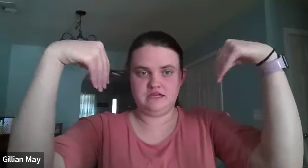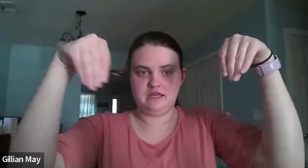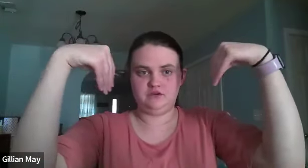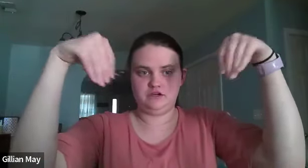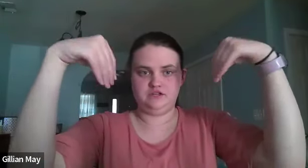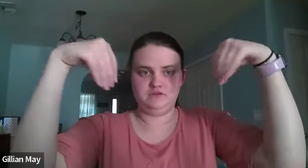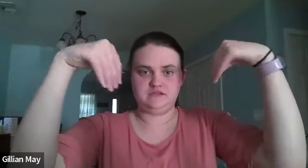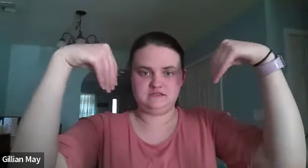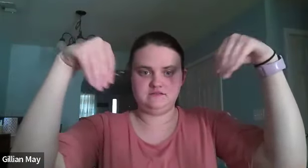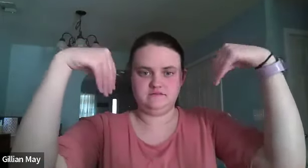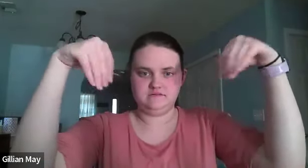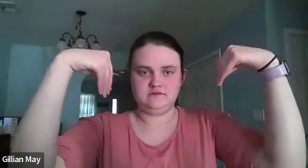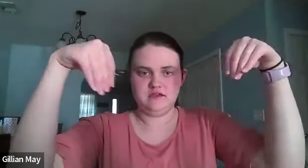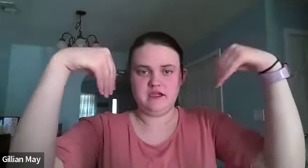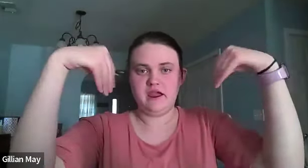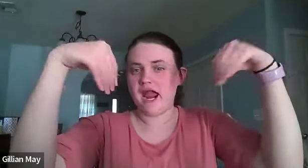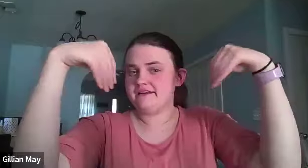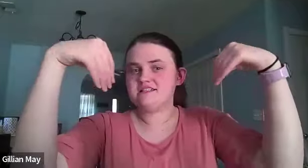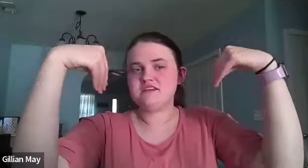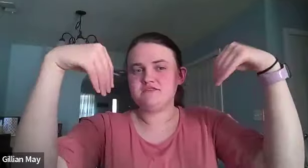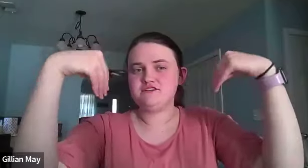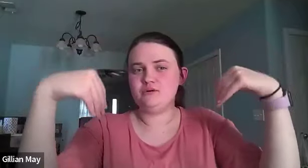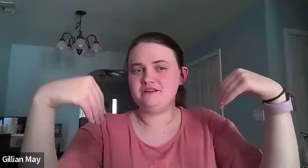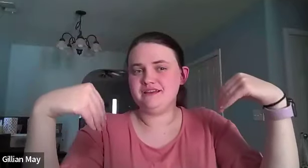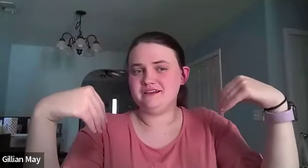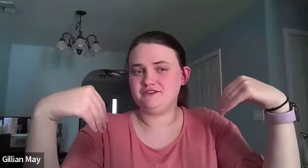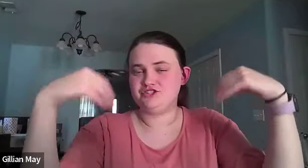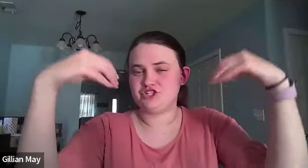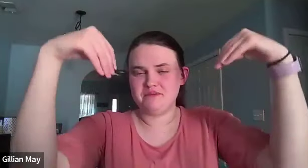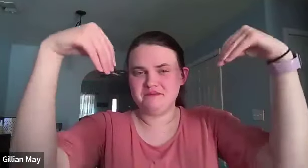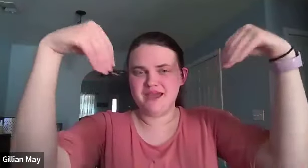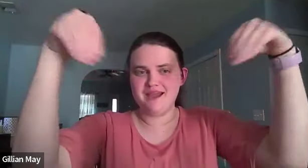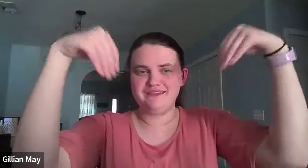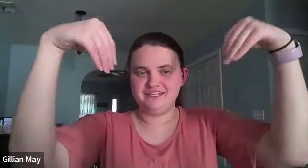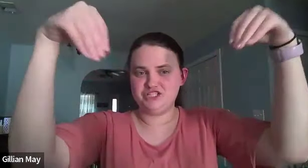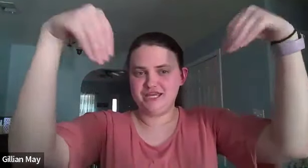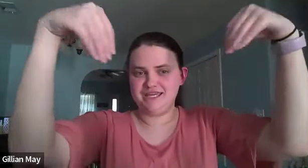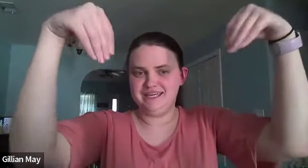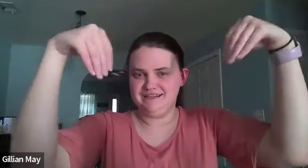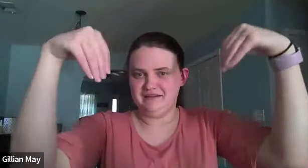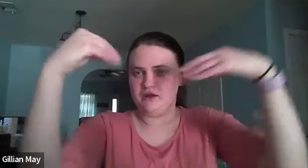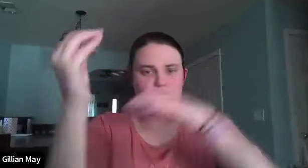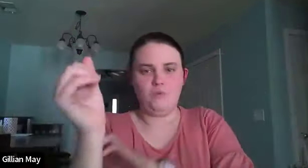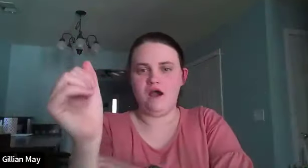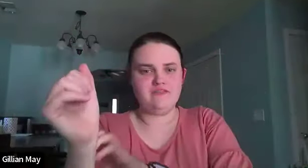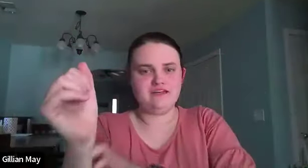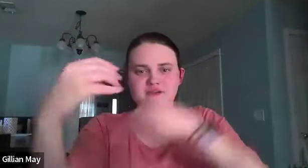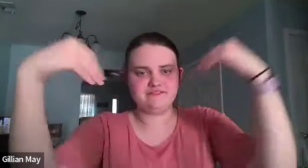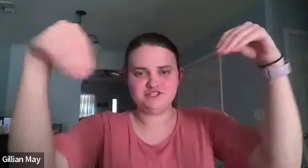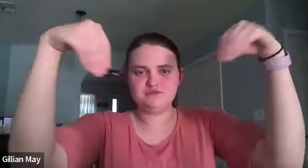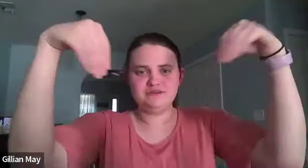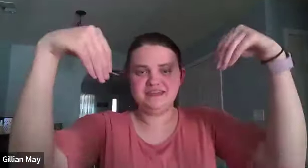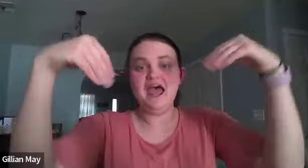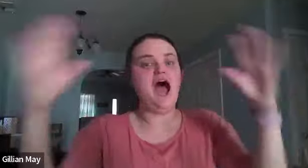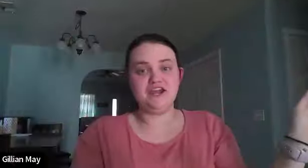and you're going to do this. I like to think of it holding like a shopping bag and like shaking it. I don't know why that's my visual with it. I